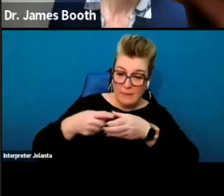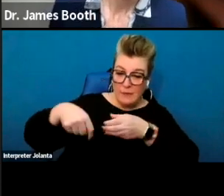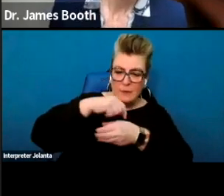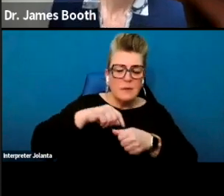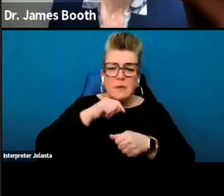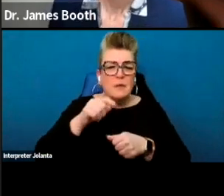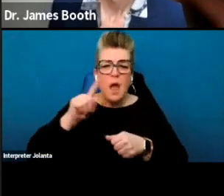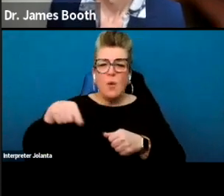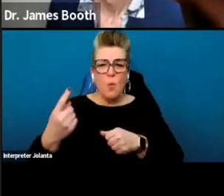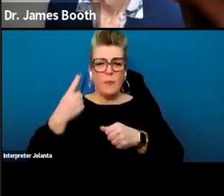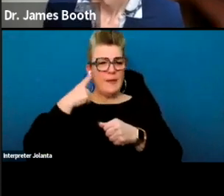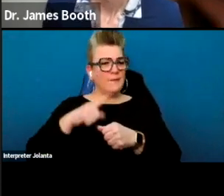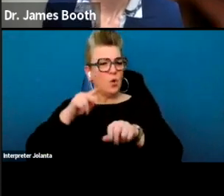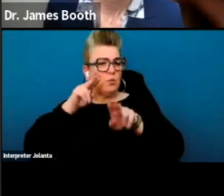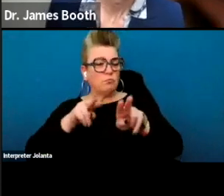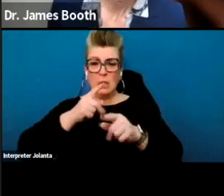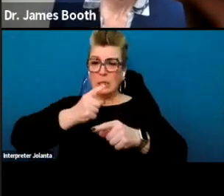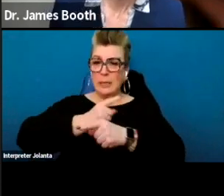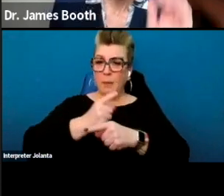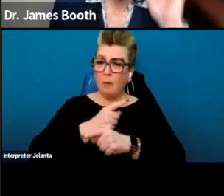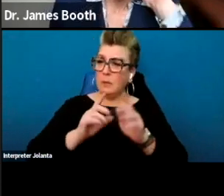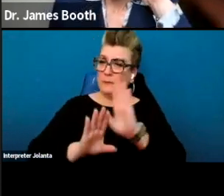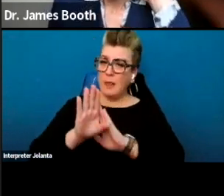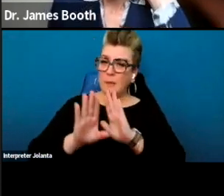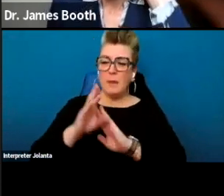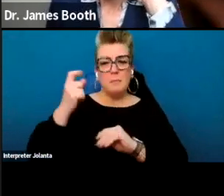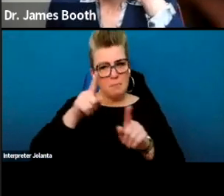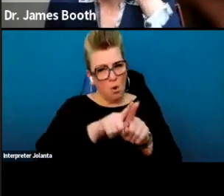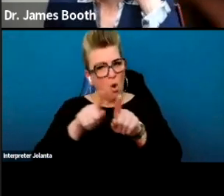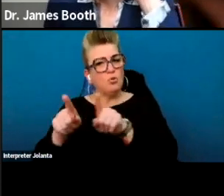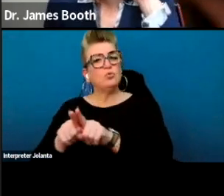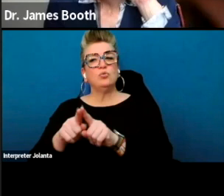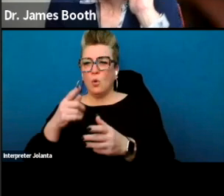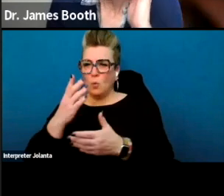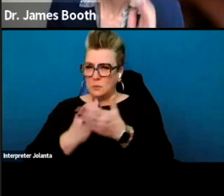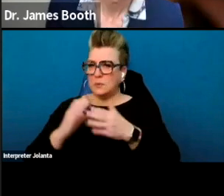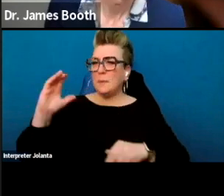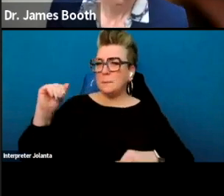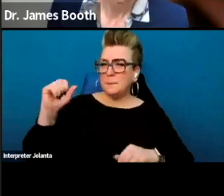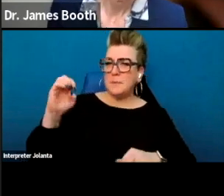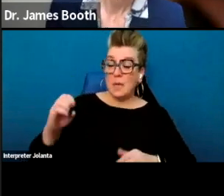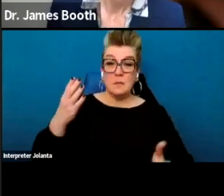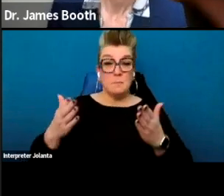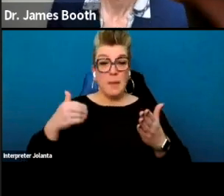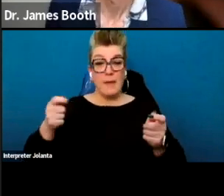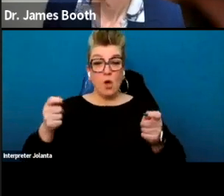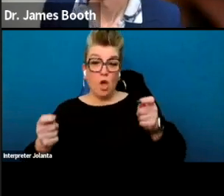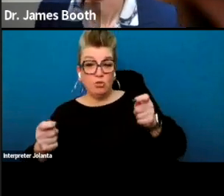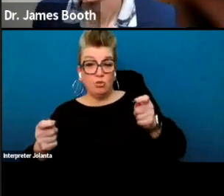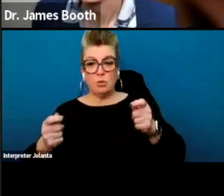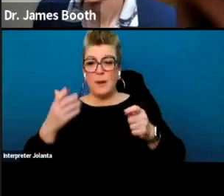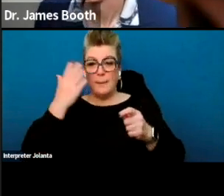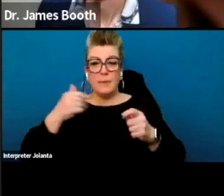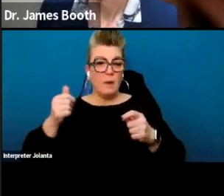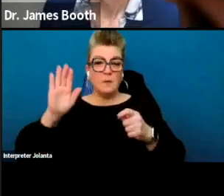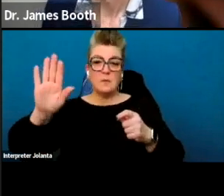typical development, but also cases where there may be altered development either due to constitutional